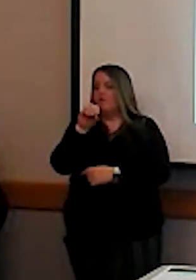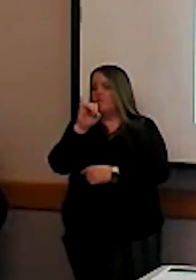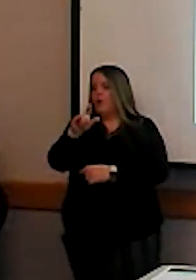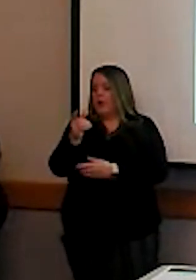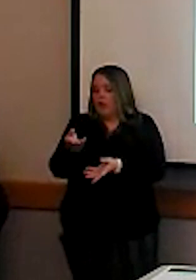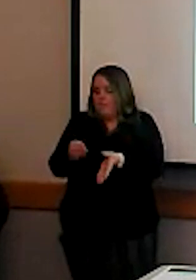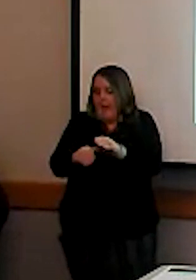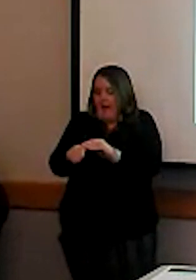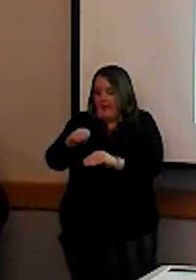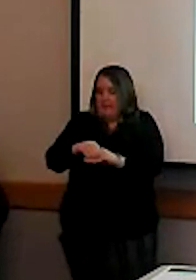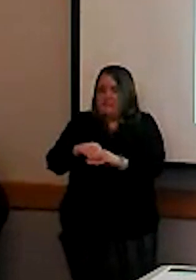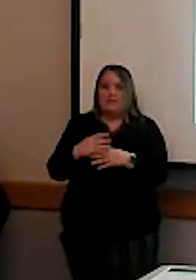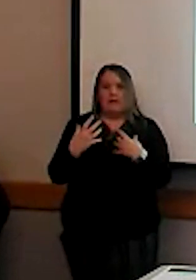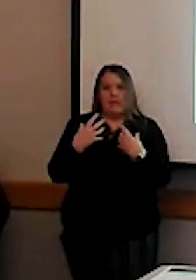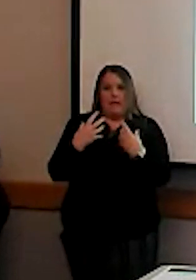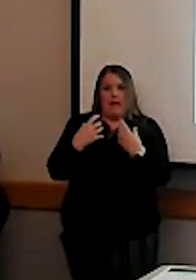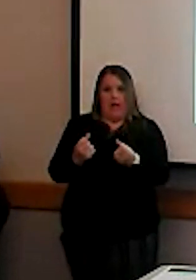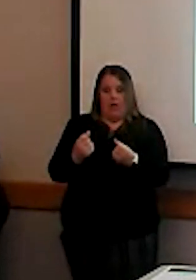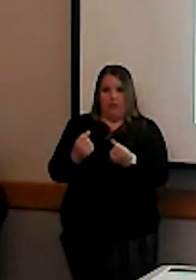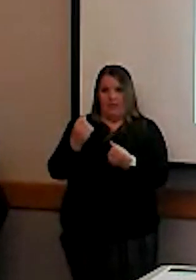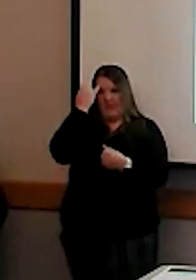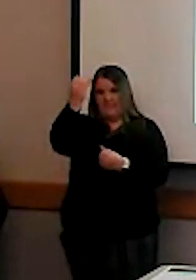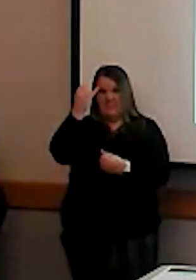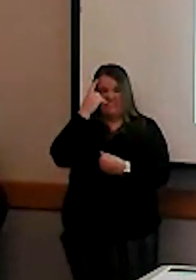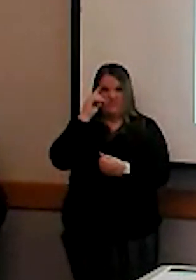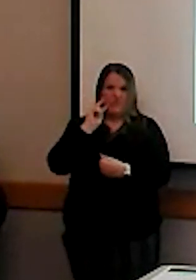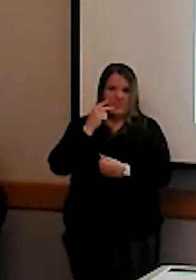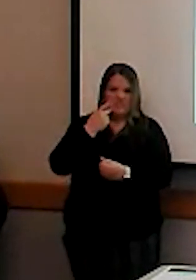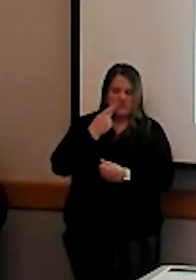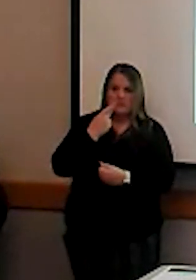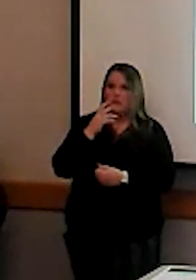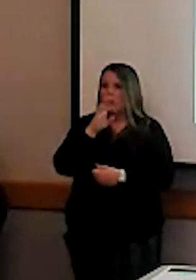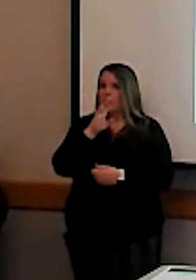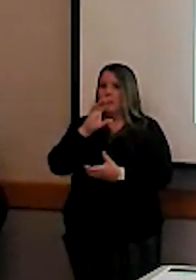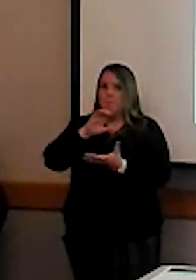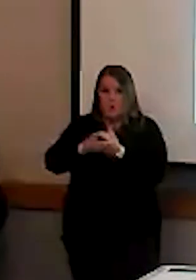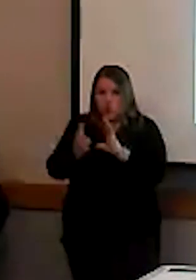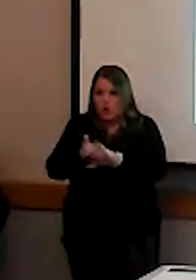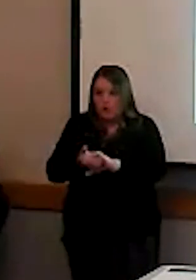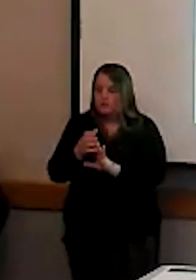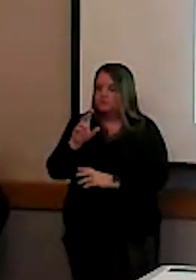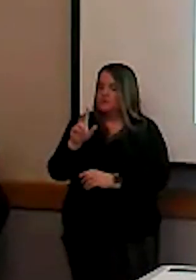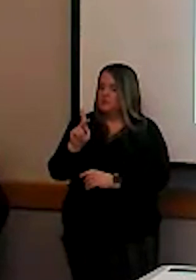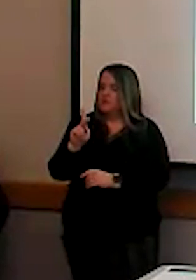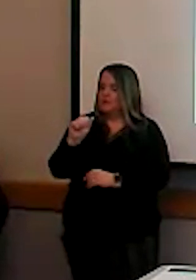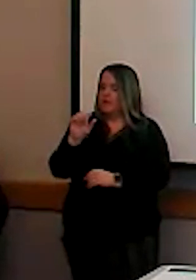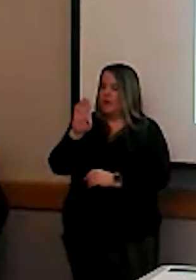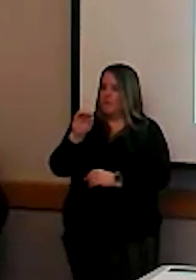veggies. We did burgers and kebabs and even desserts. And we had a lot of